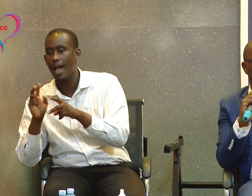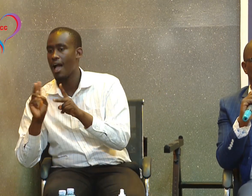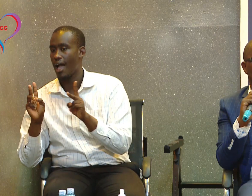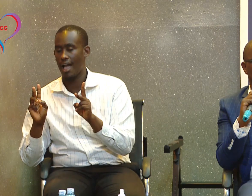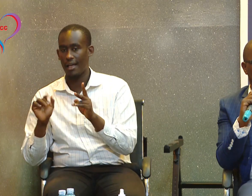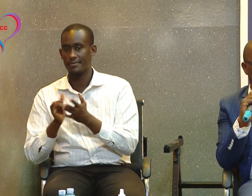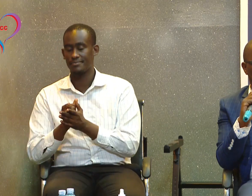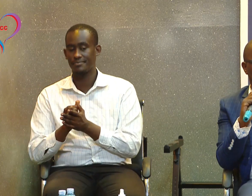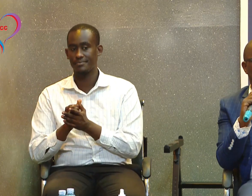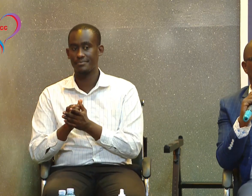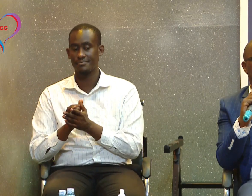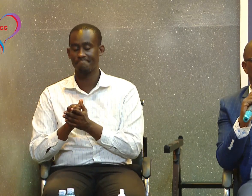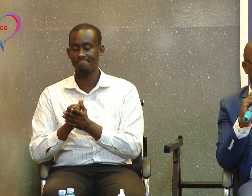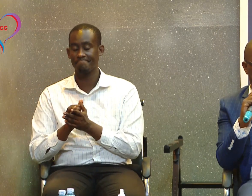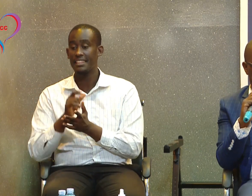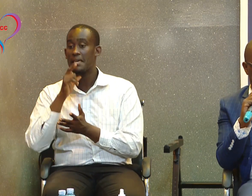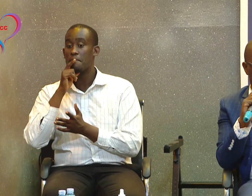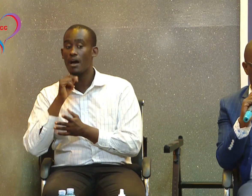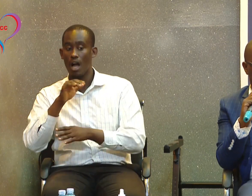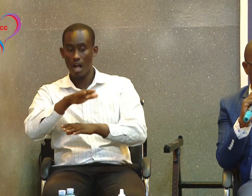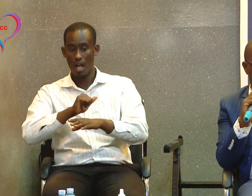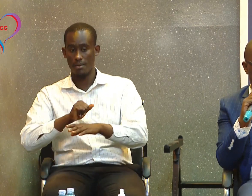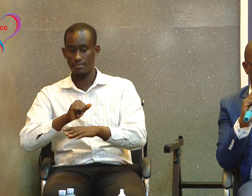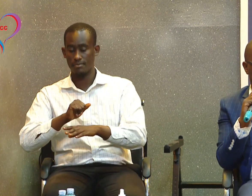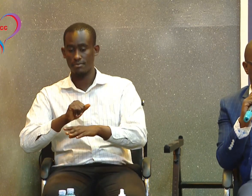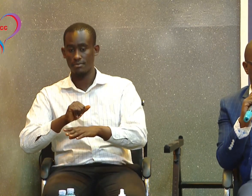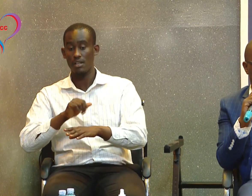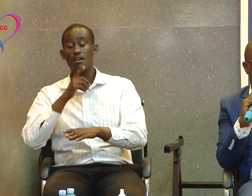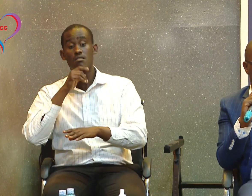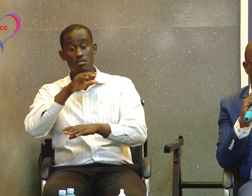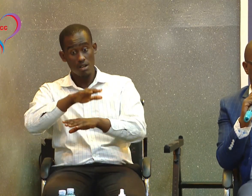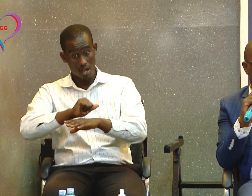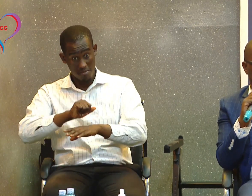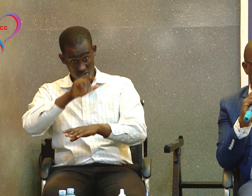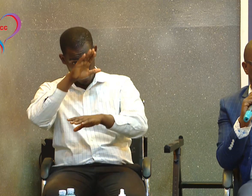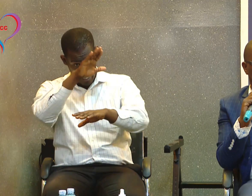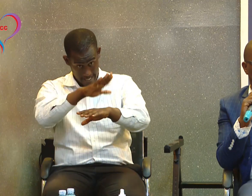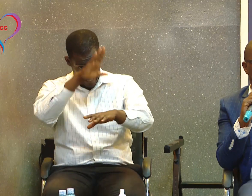The man will come and get you any time. And you